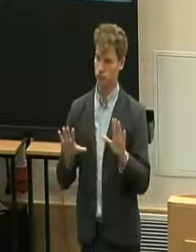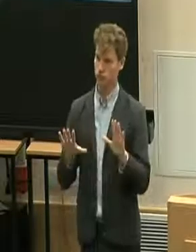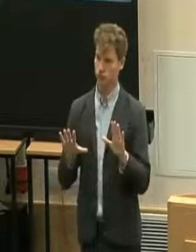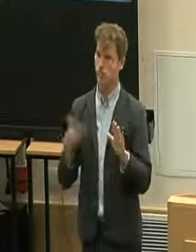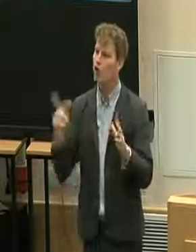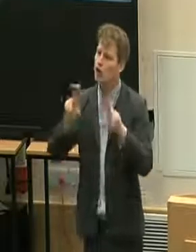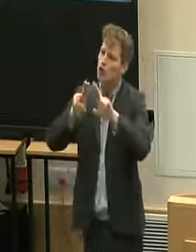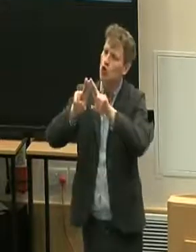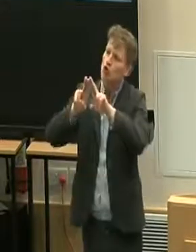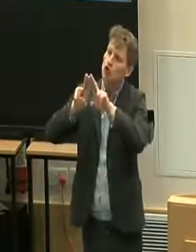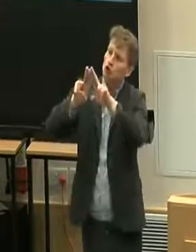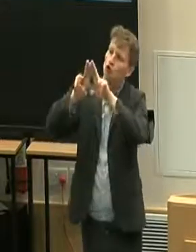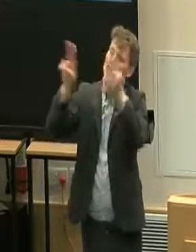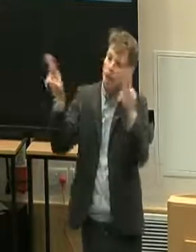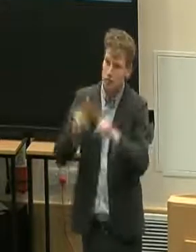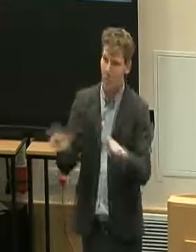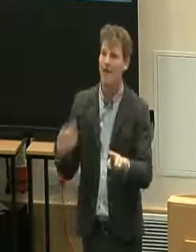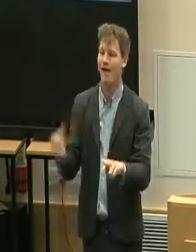accounts, and the second of it